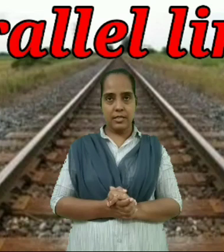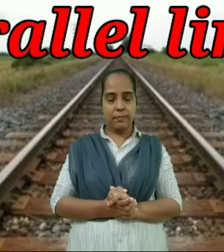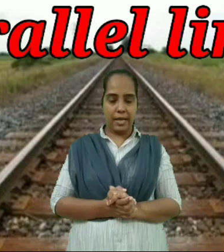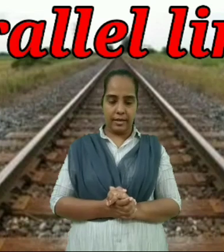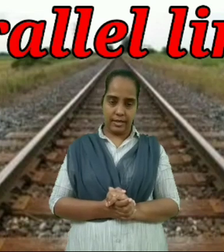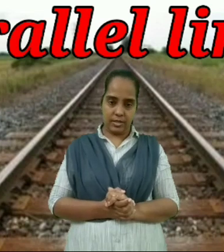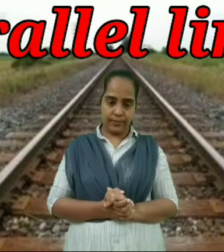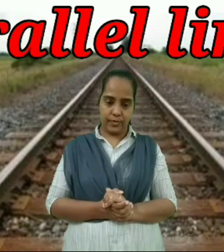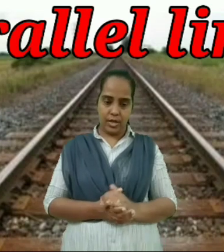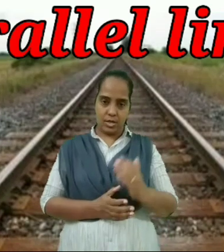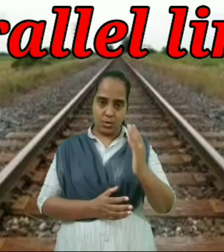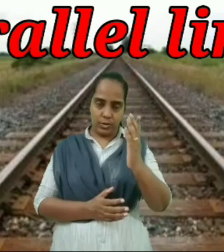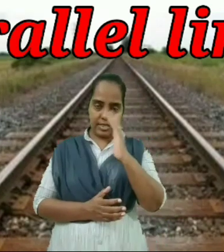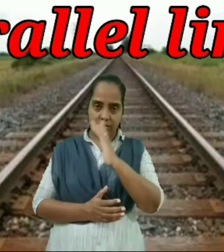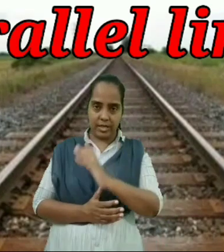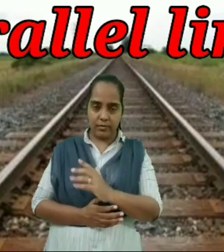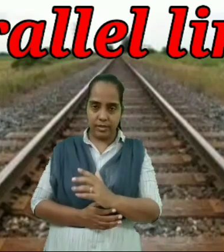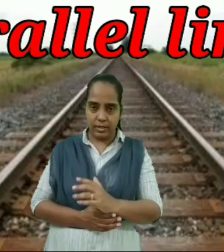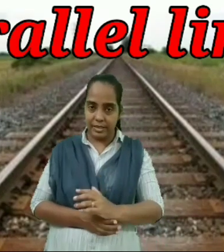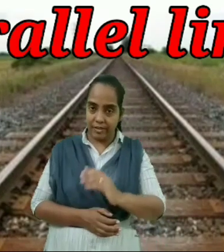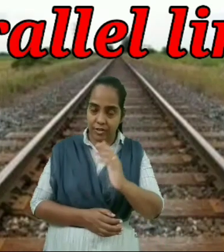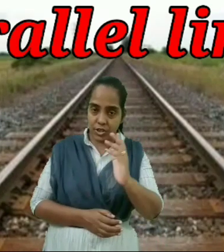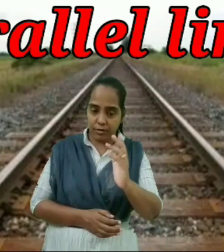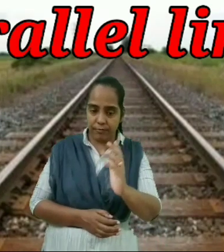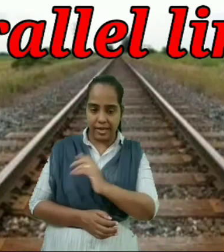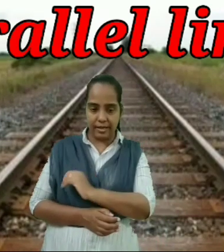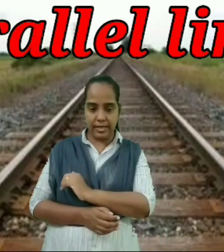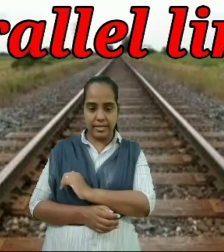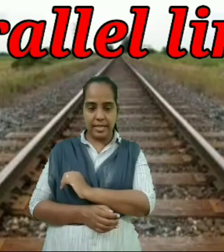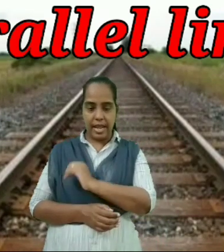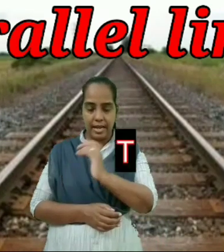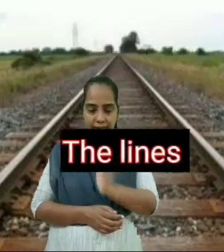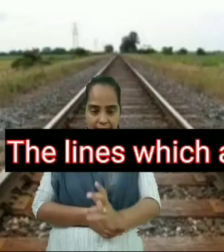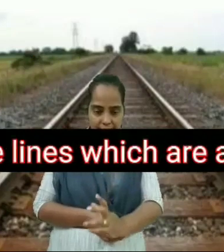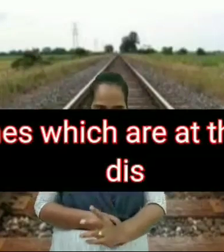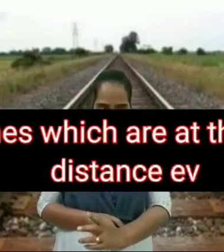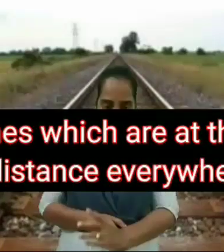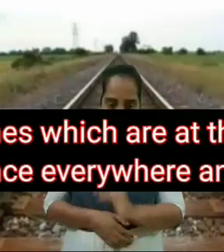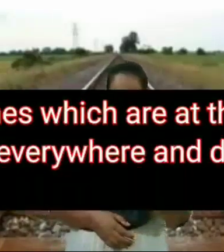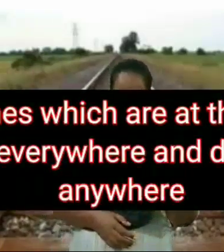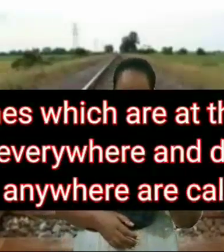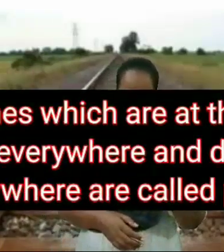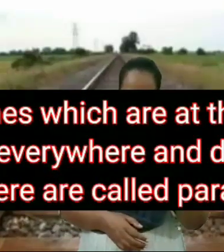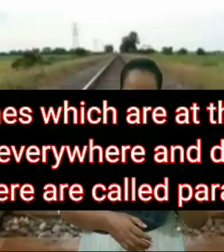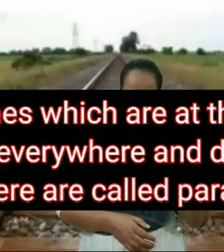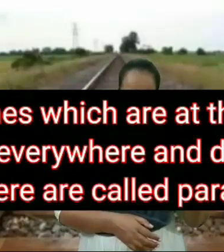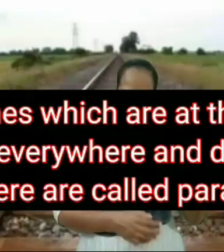is parallel lines. So we just write down the definition of parallel lines. Lines which are at